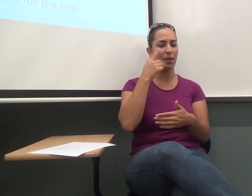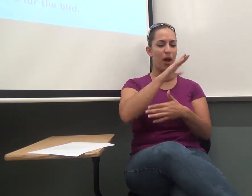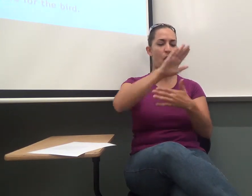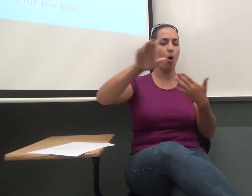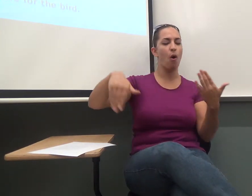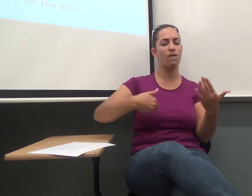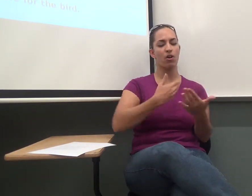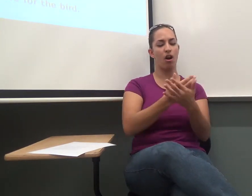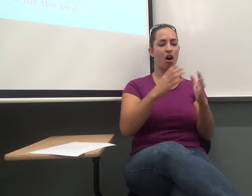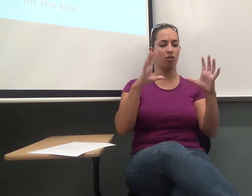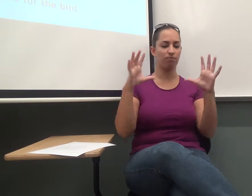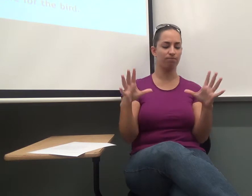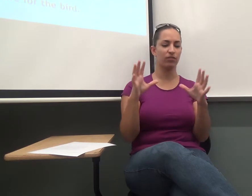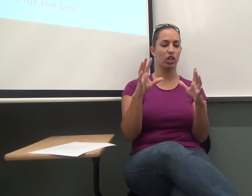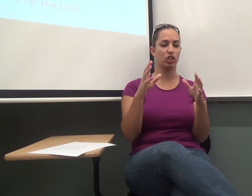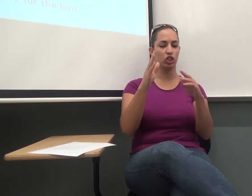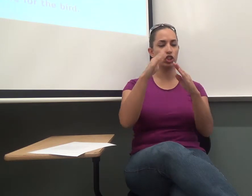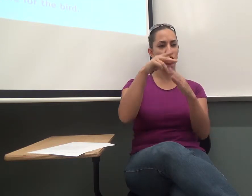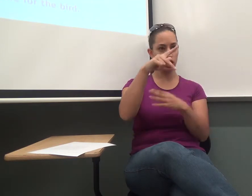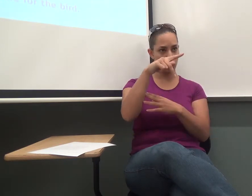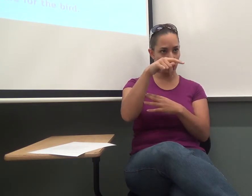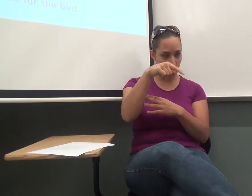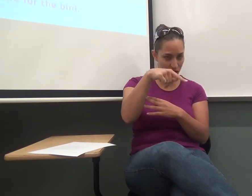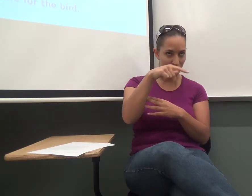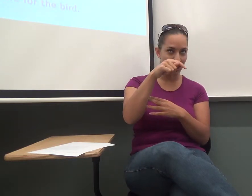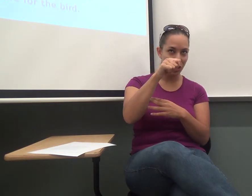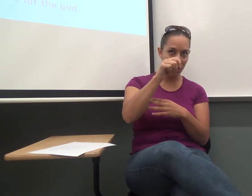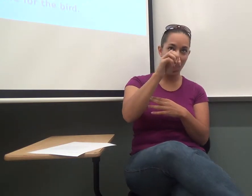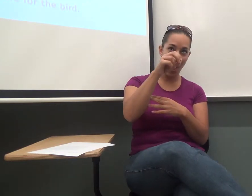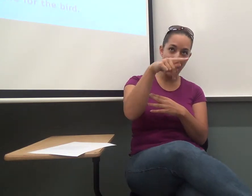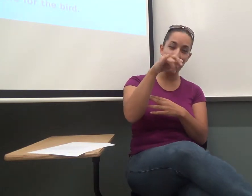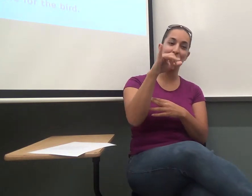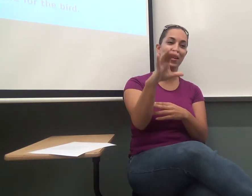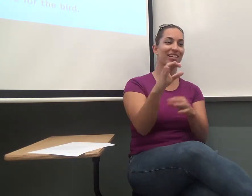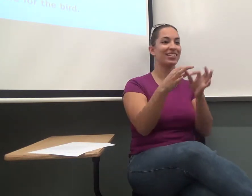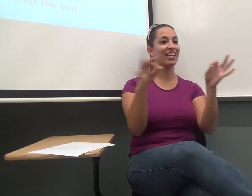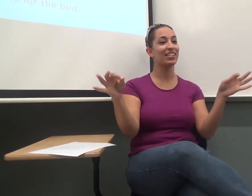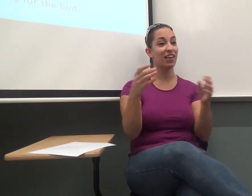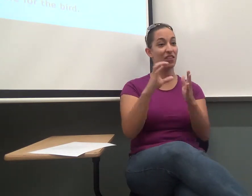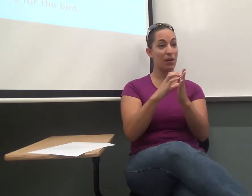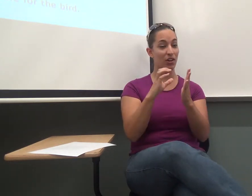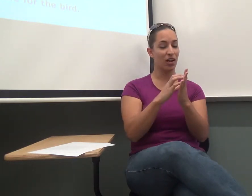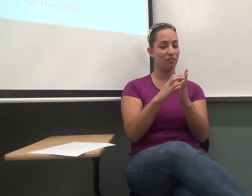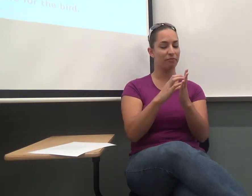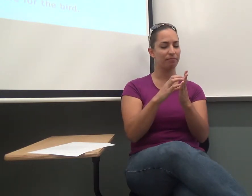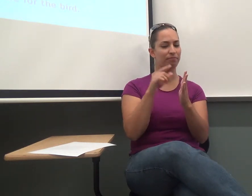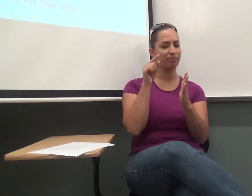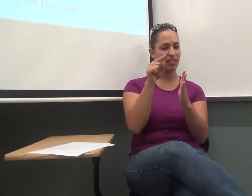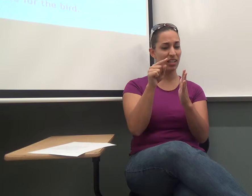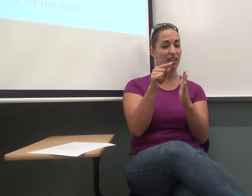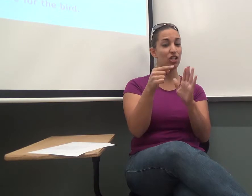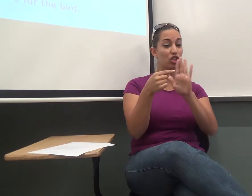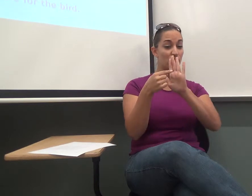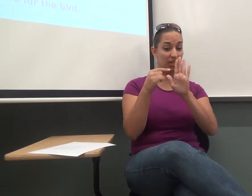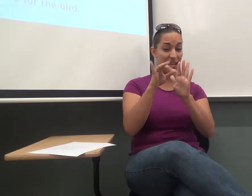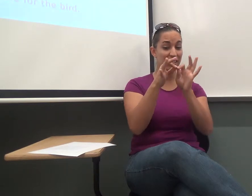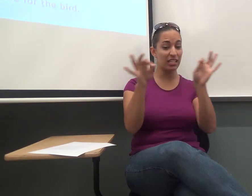sentence in the paragraph, am I showing my reader how these birds are sociable